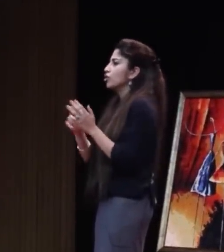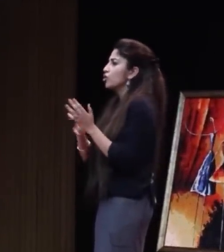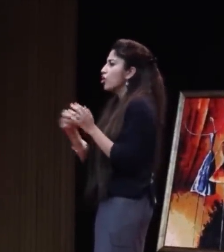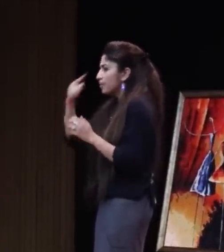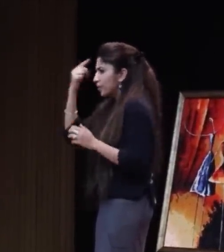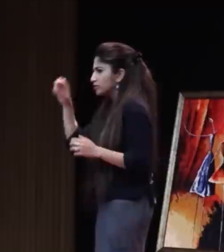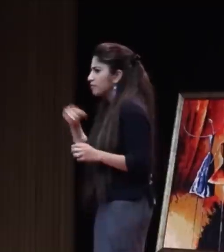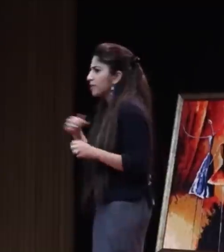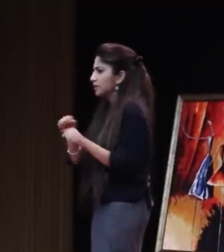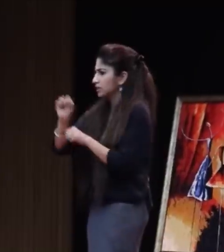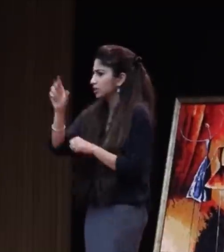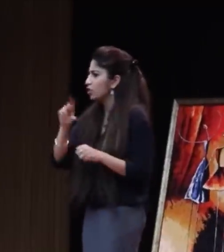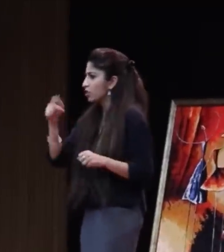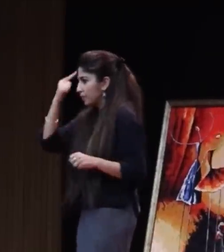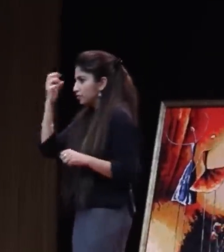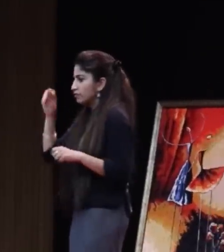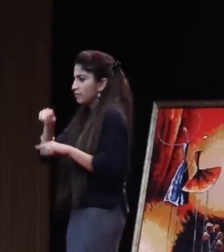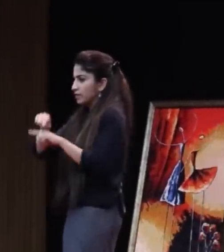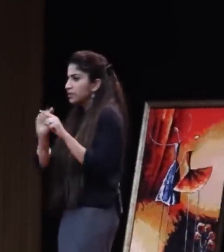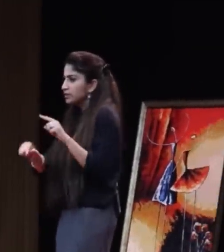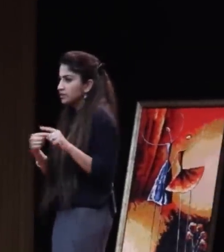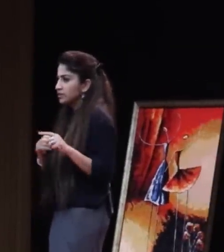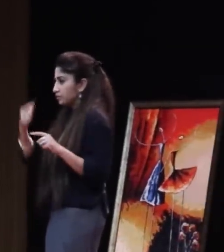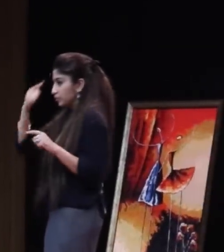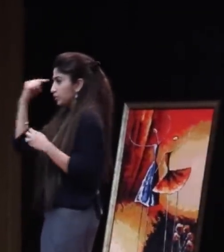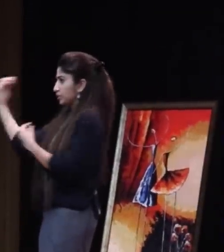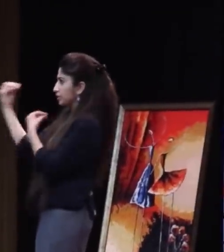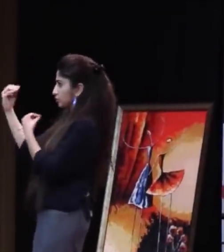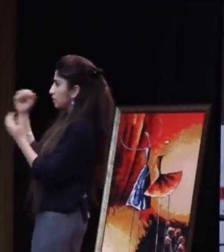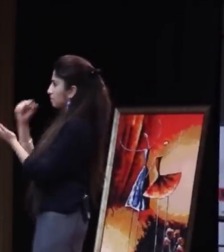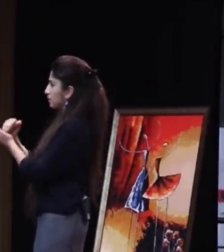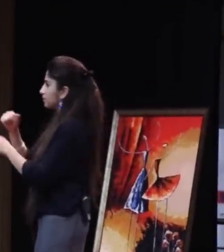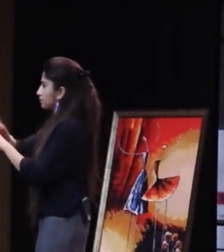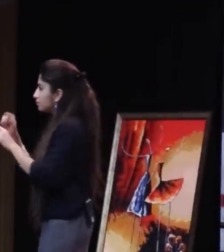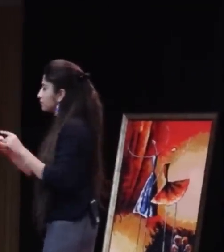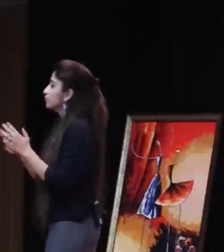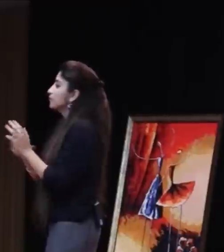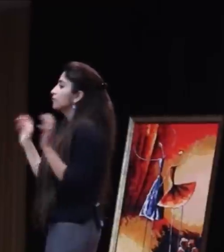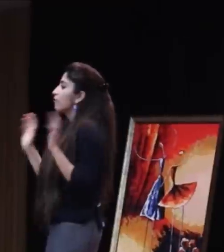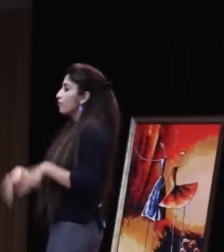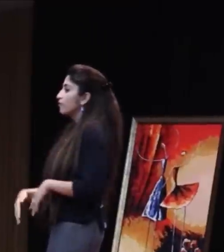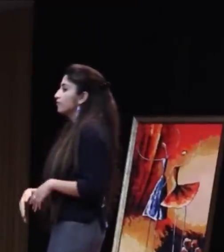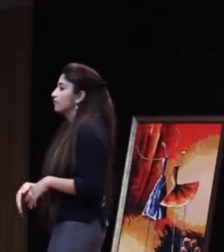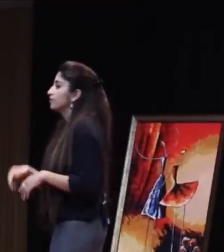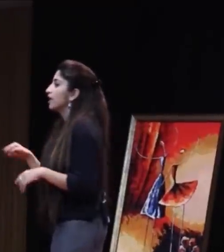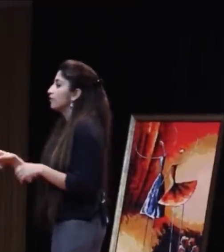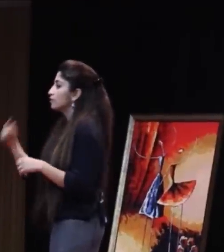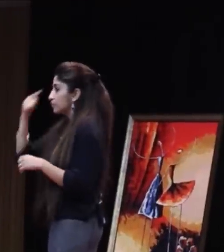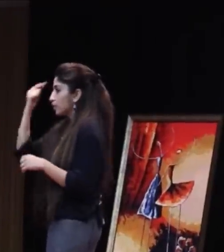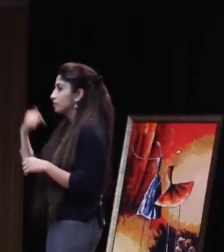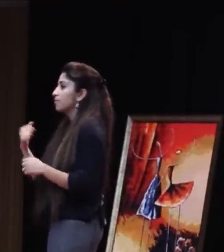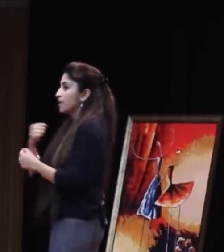or standards set by the society of being successful. It was love,